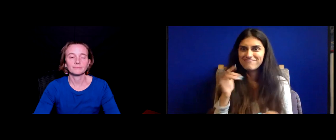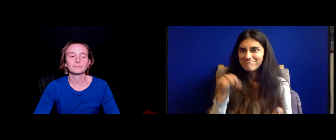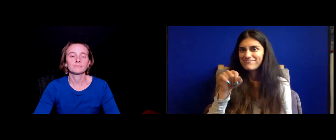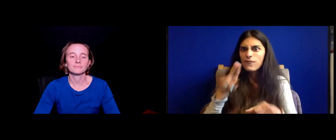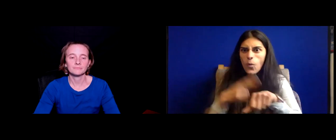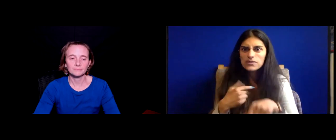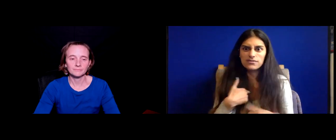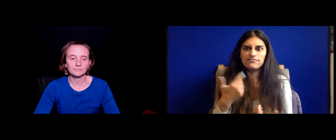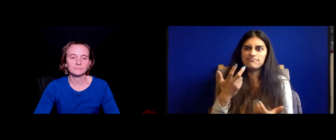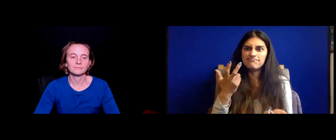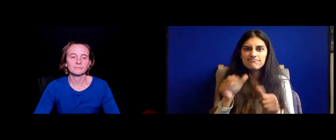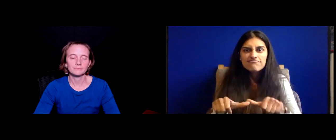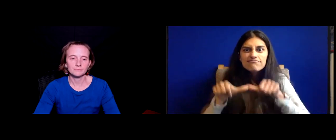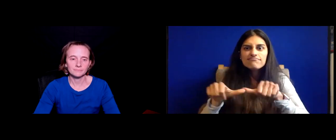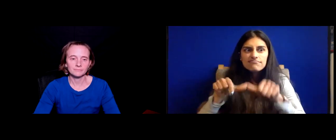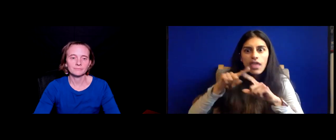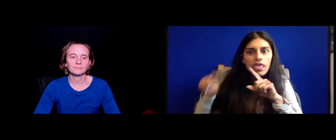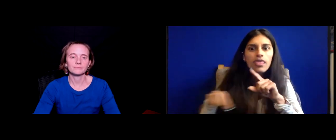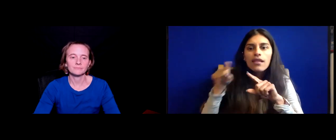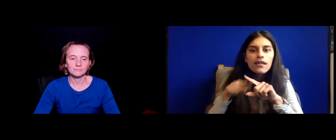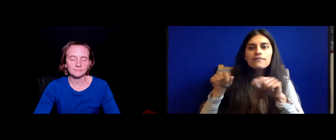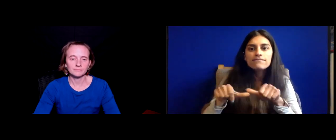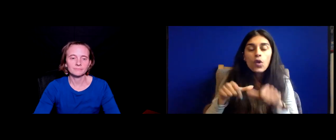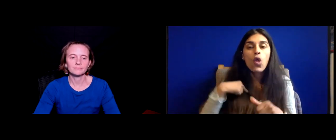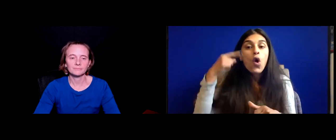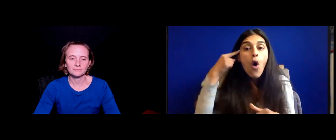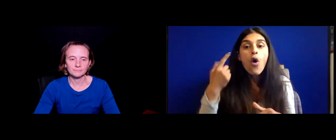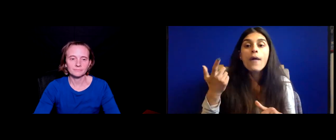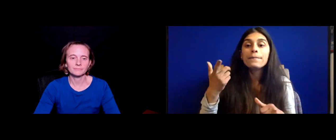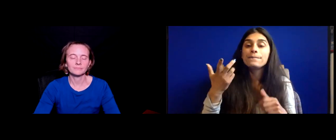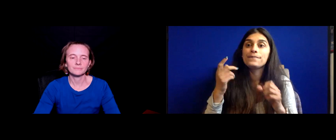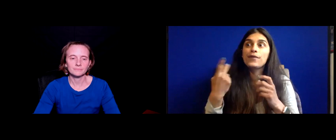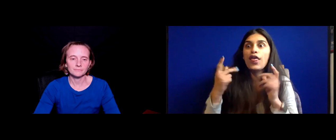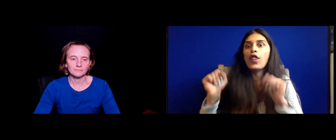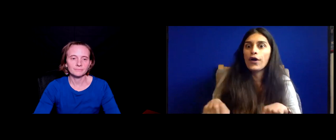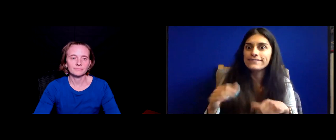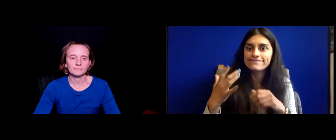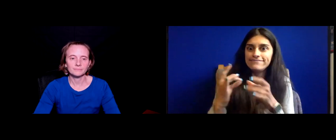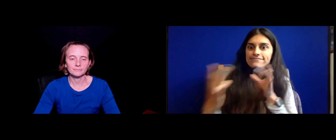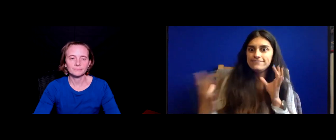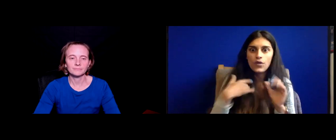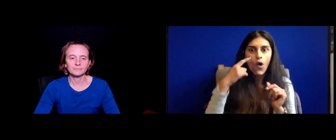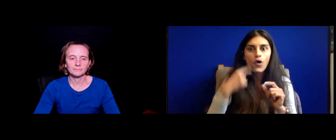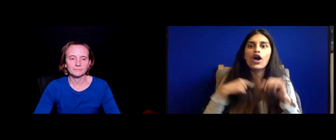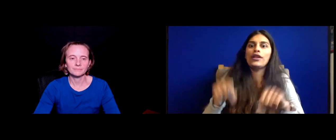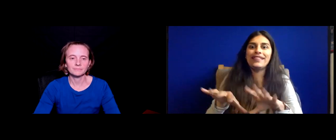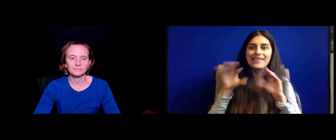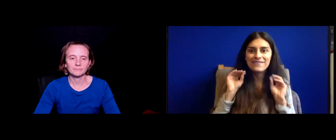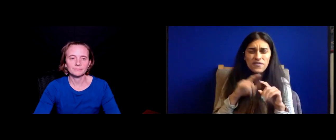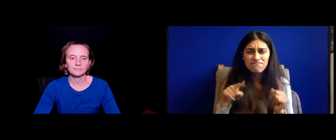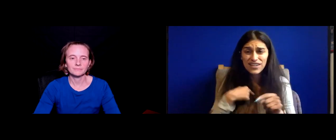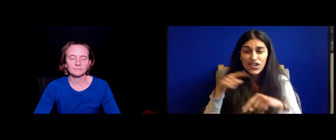I was able to get out of that relationship after 7 years, but still that cycle mentally is ongoing for